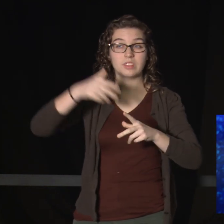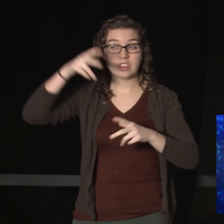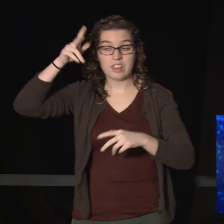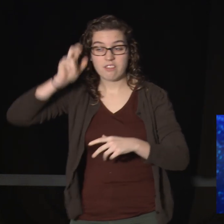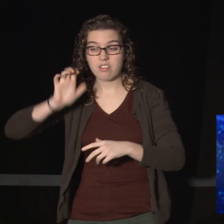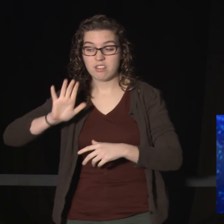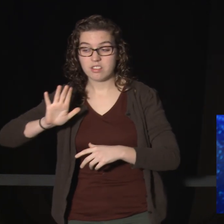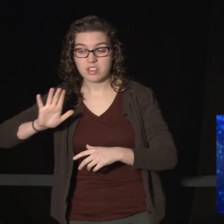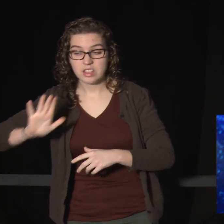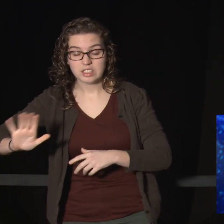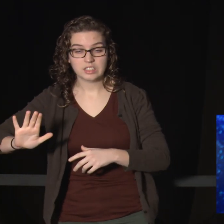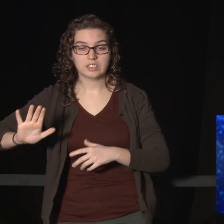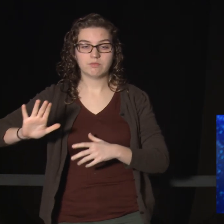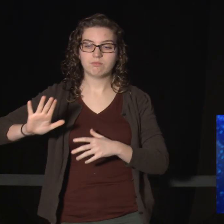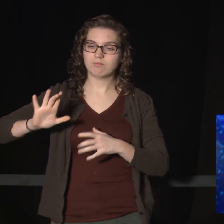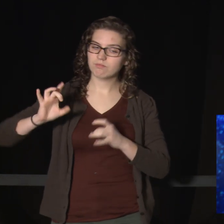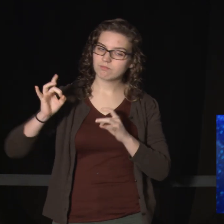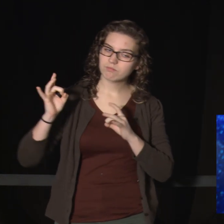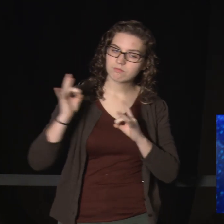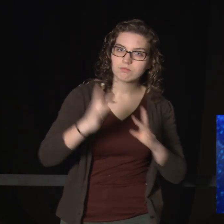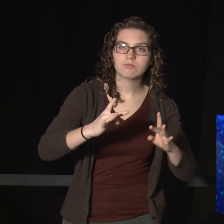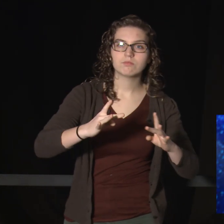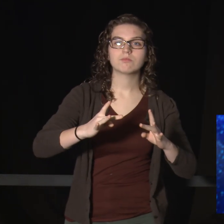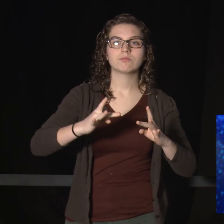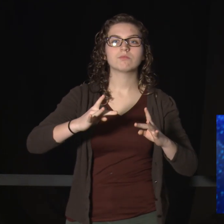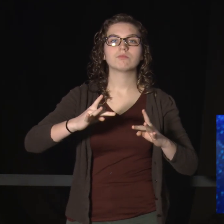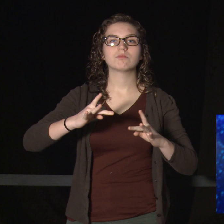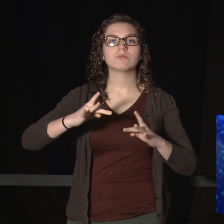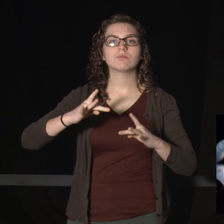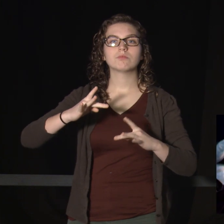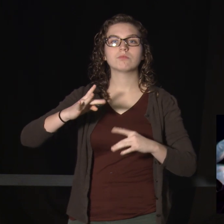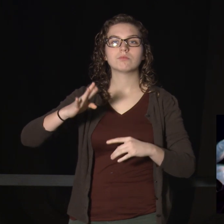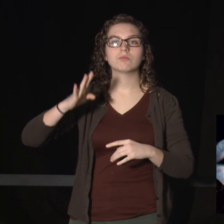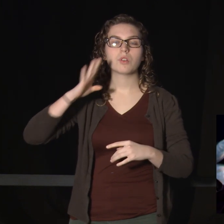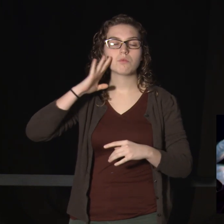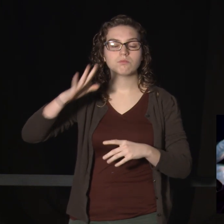malice, shall continue.